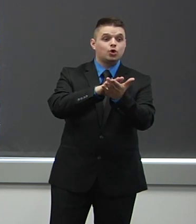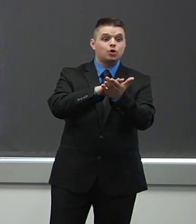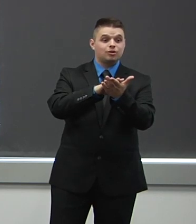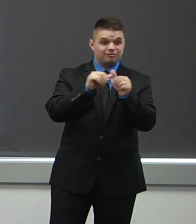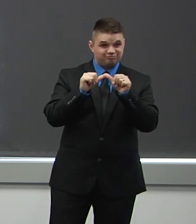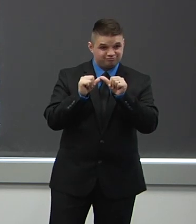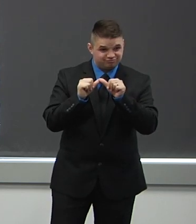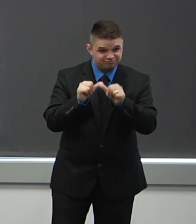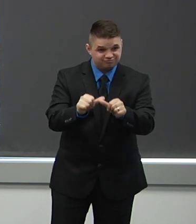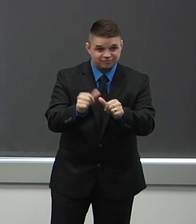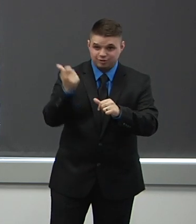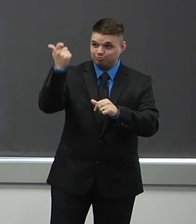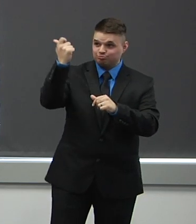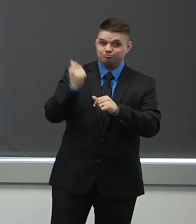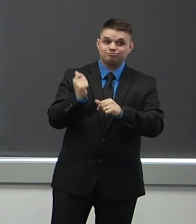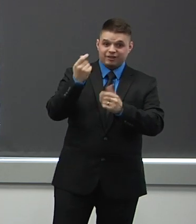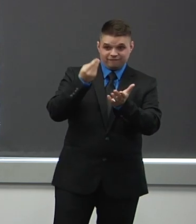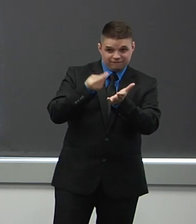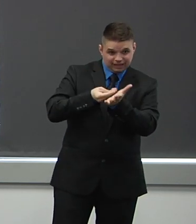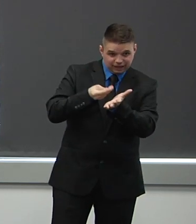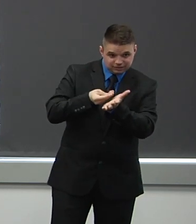continue to receive funding,